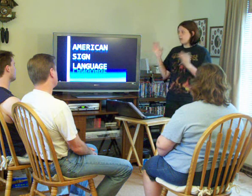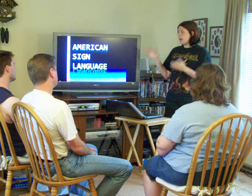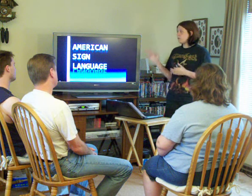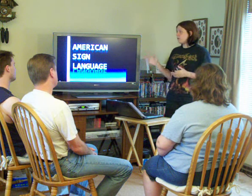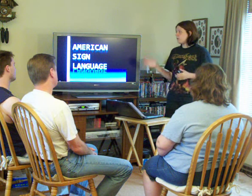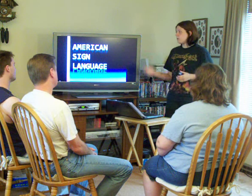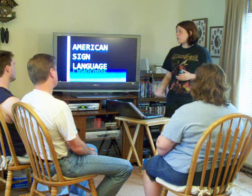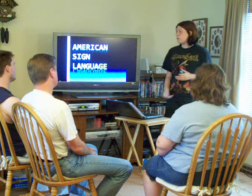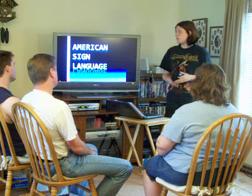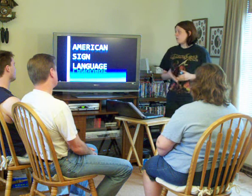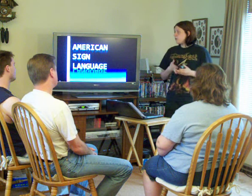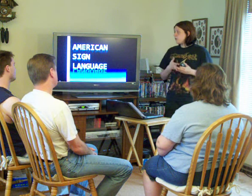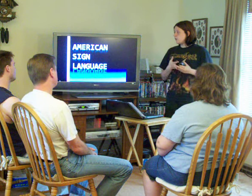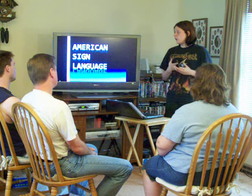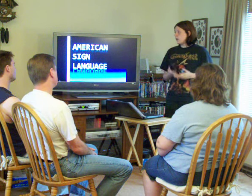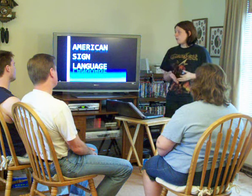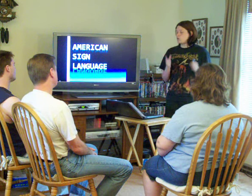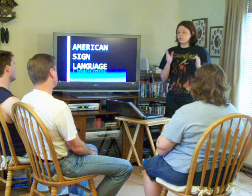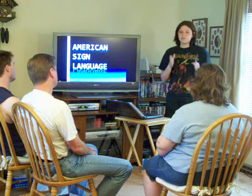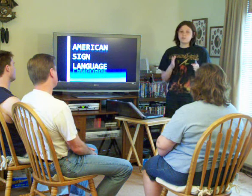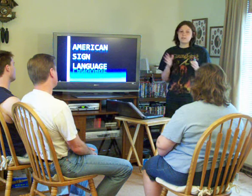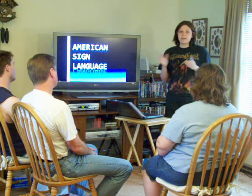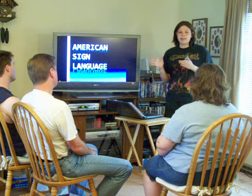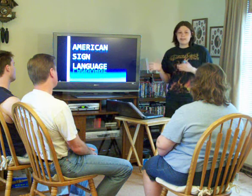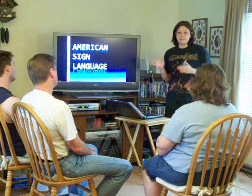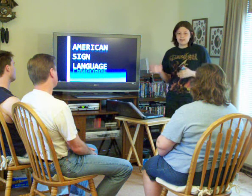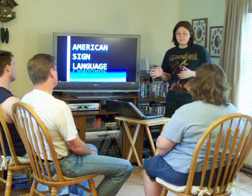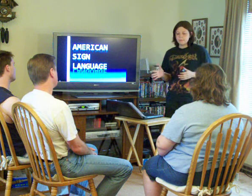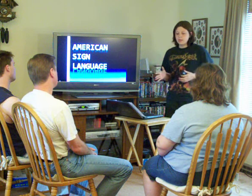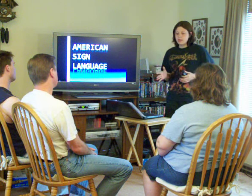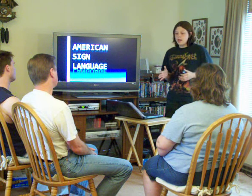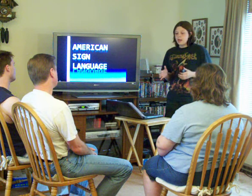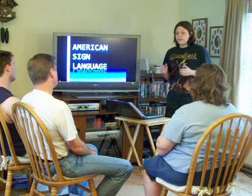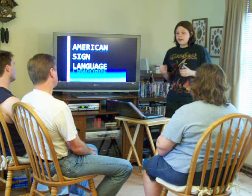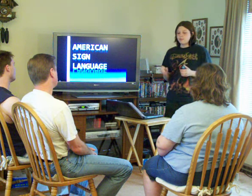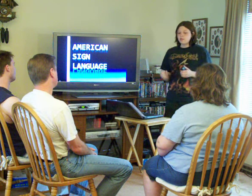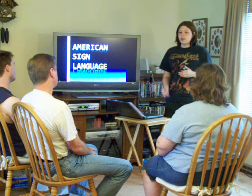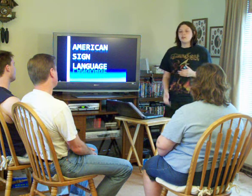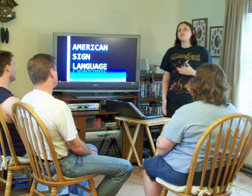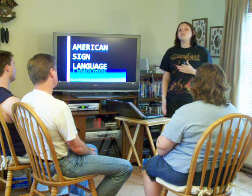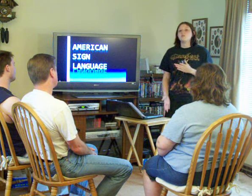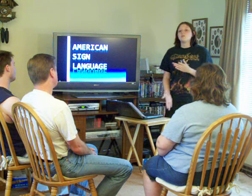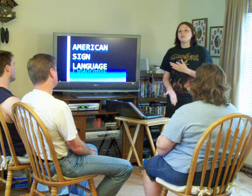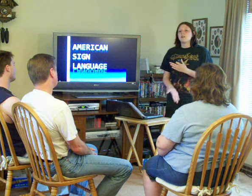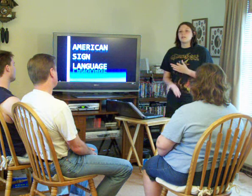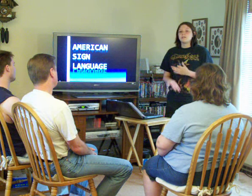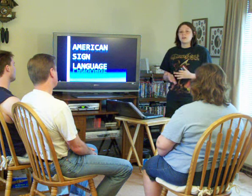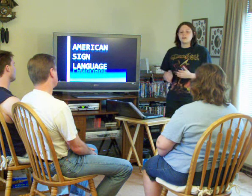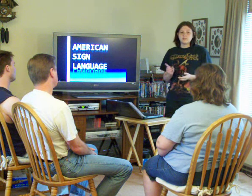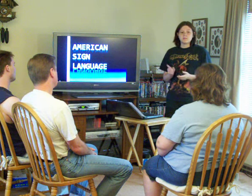alphabet up there so you can figure out how to do your first and last name, and then after that you will figure out how to say nice and to meet